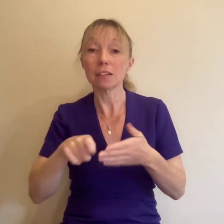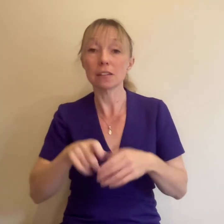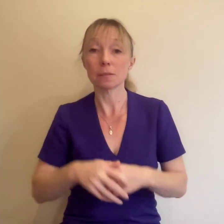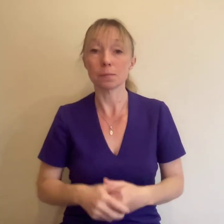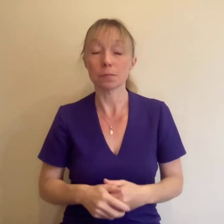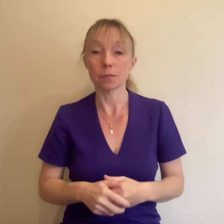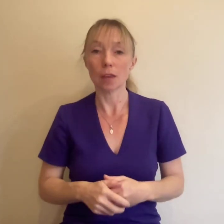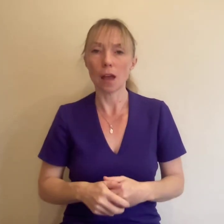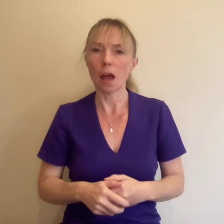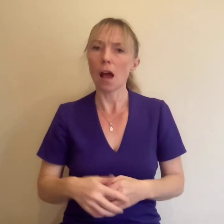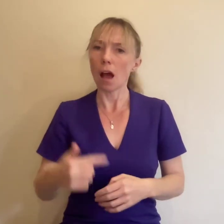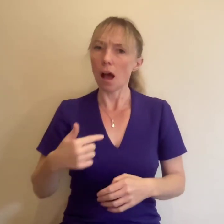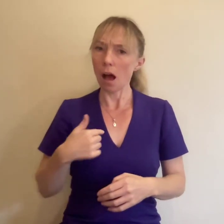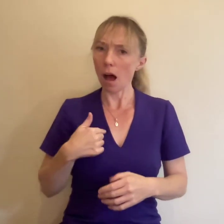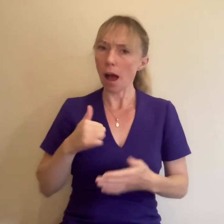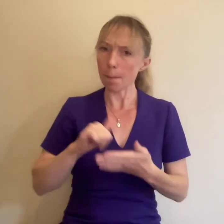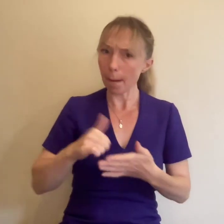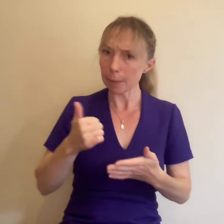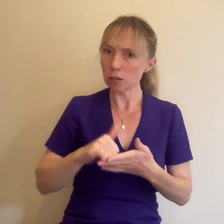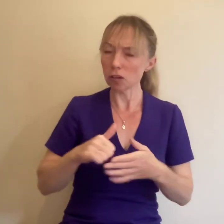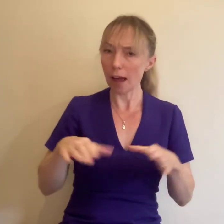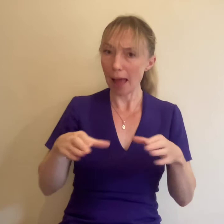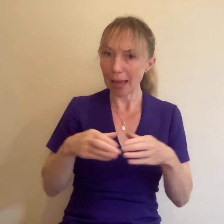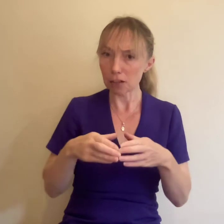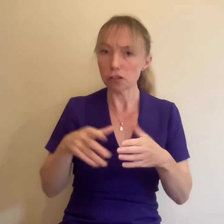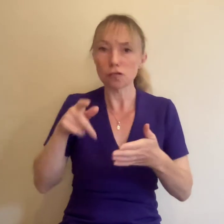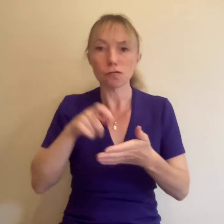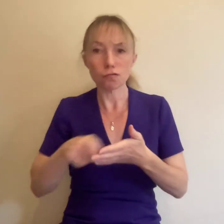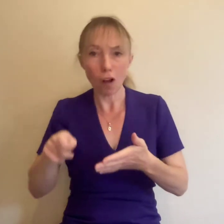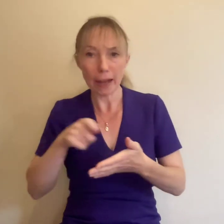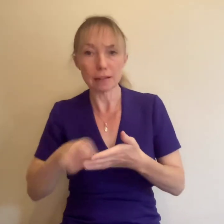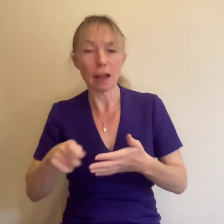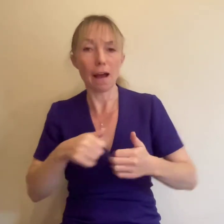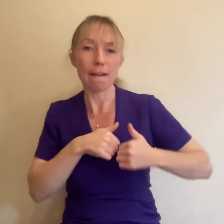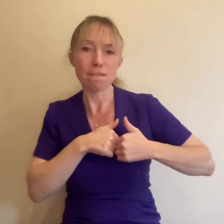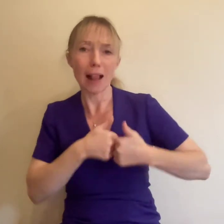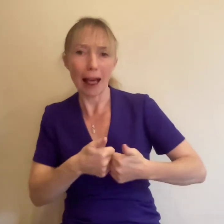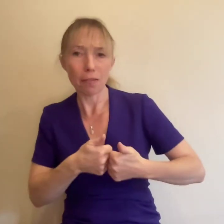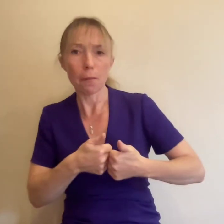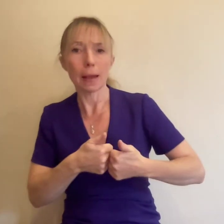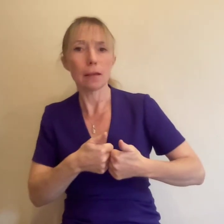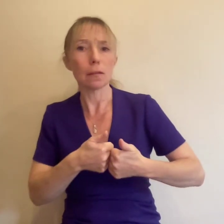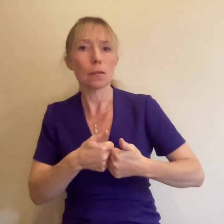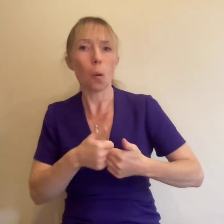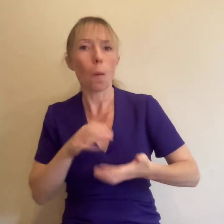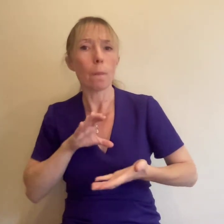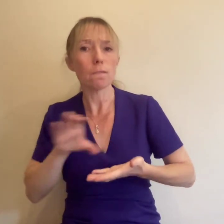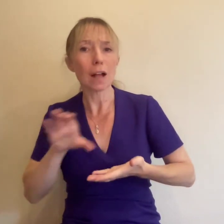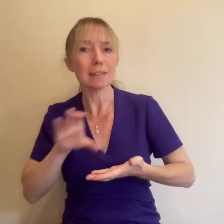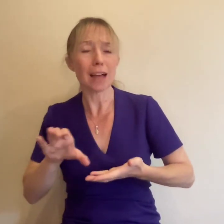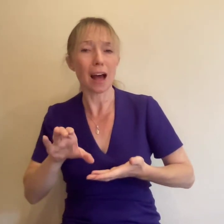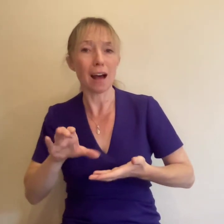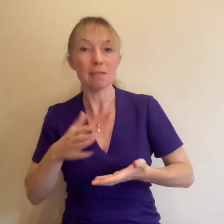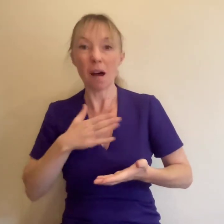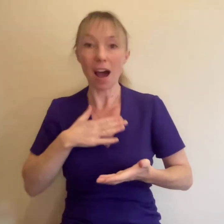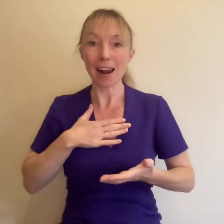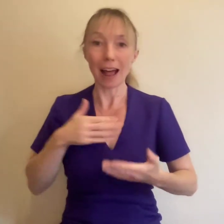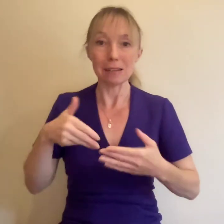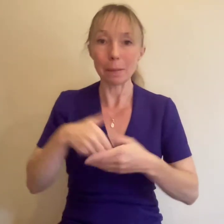I'm a publisher, agent, writer, philanthropist, or funder. How can I get involved? We welcome a